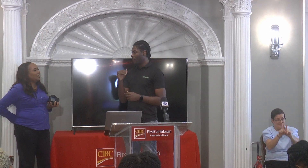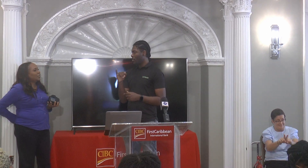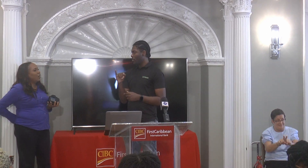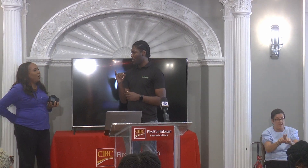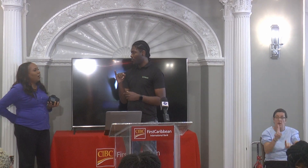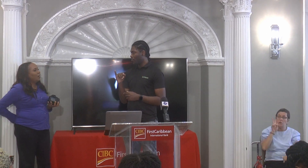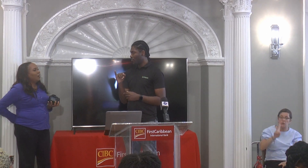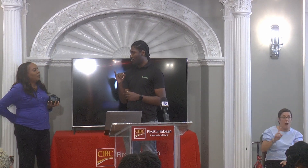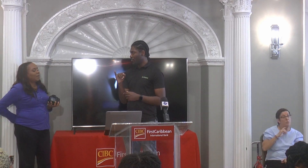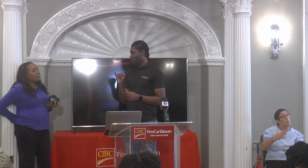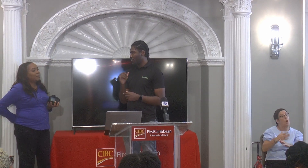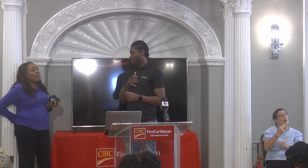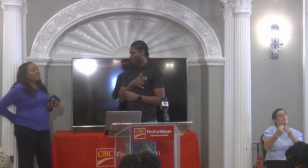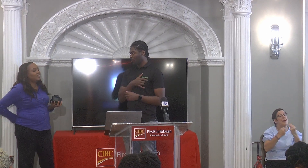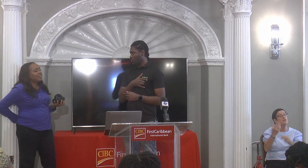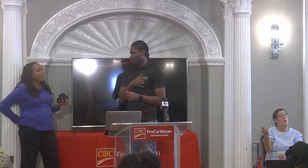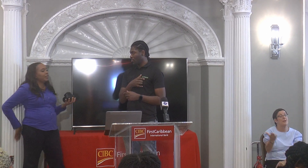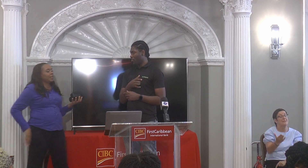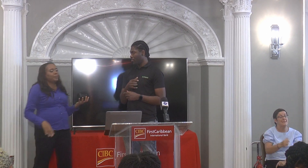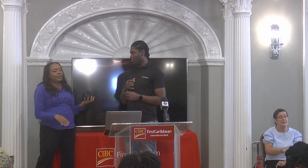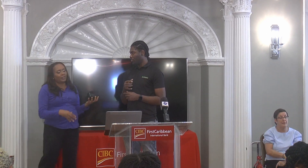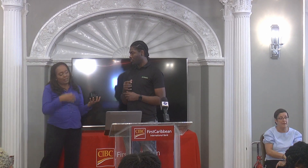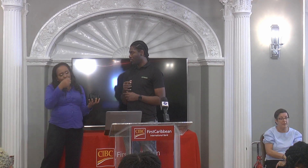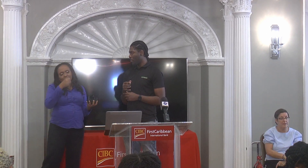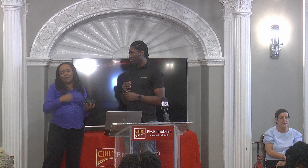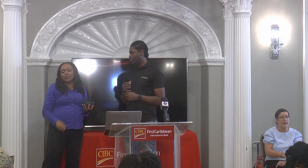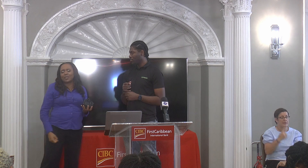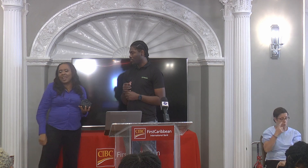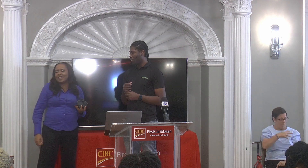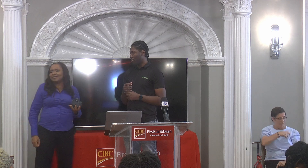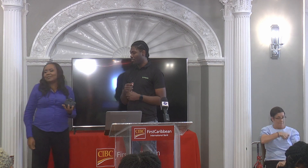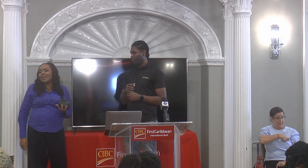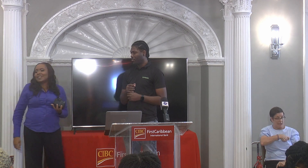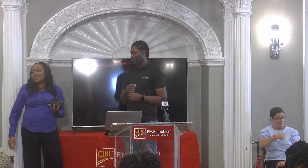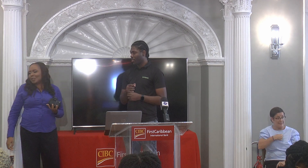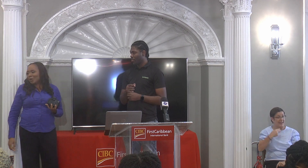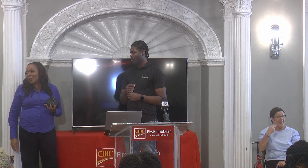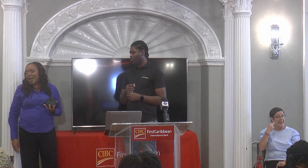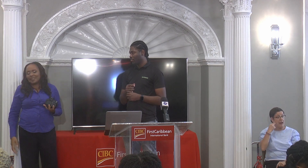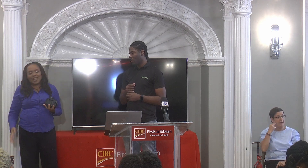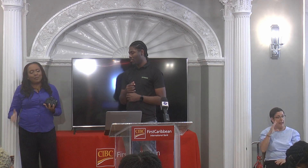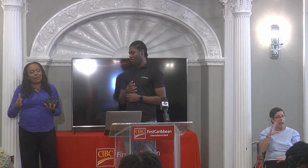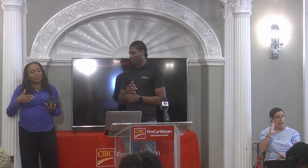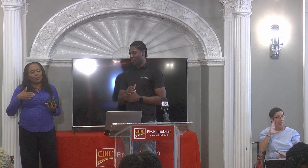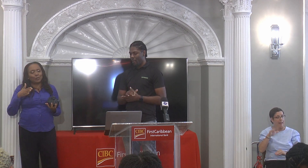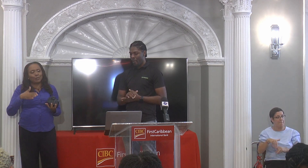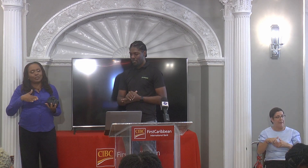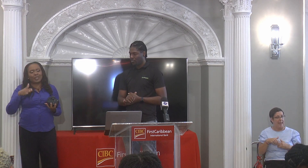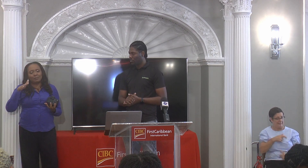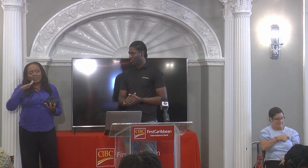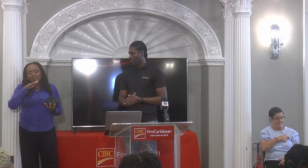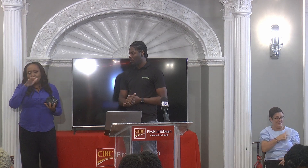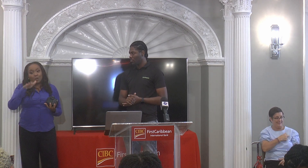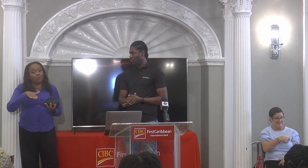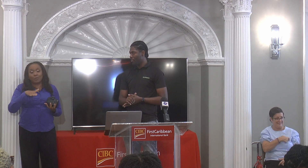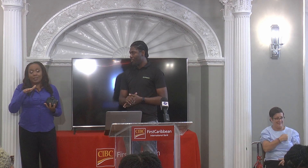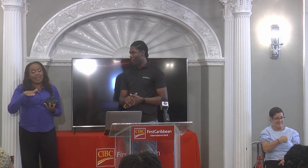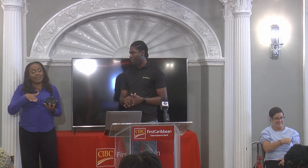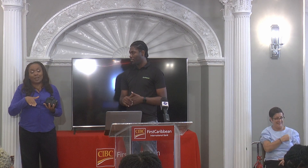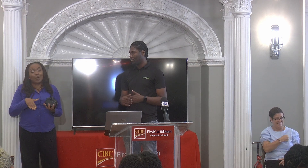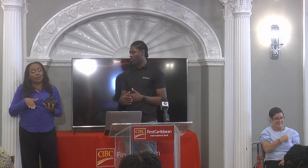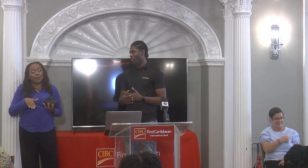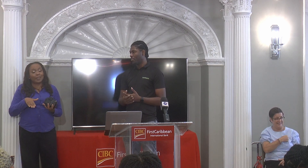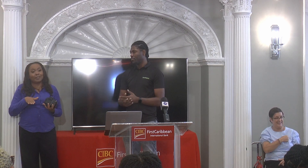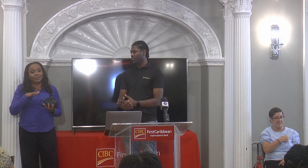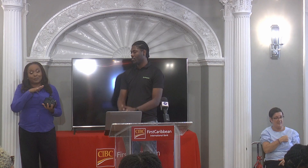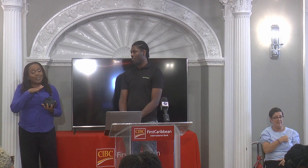And he saw that my badge said hearing impaired. Let me stop you again. So at the end, we're going to go through we're less